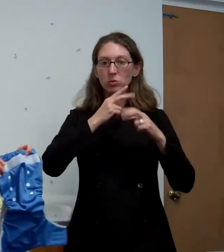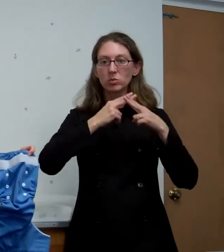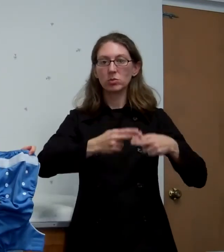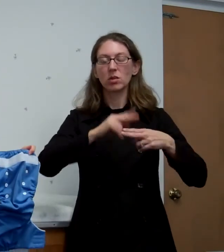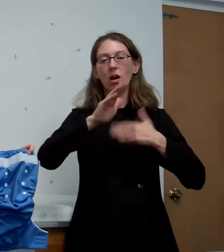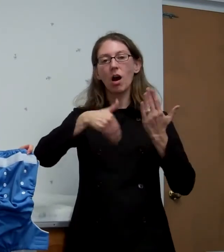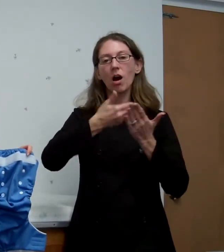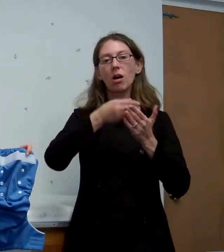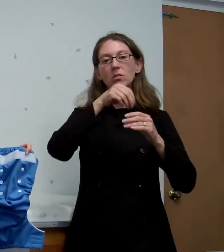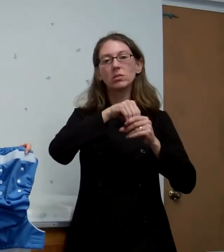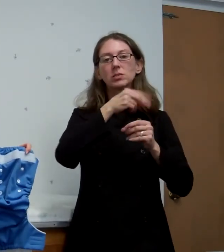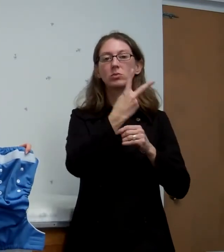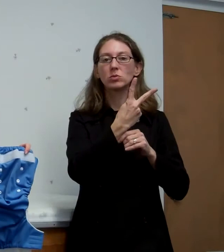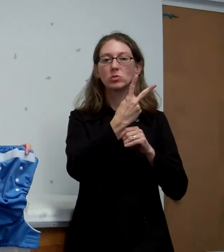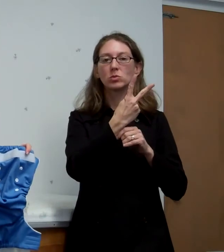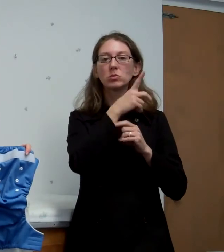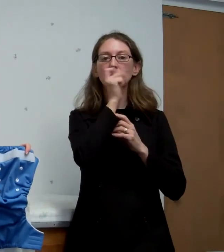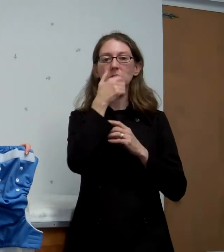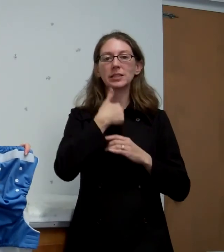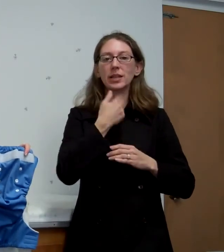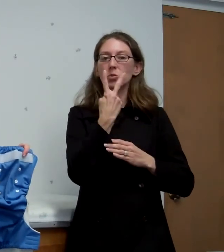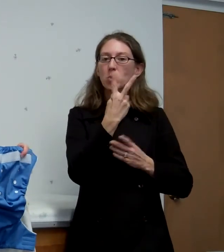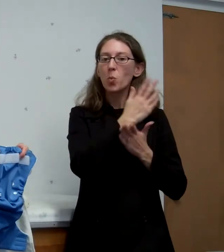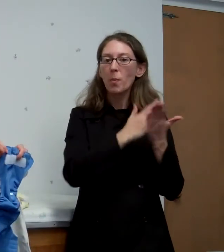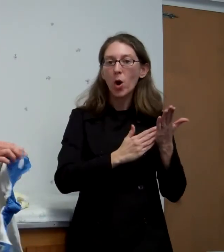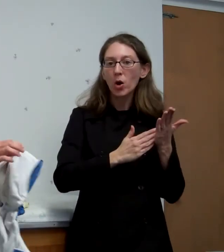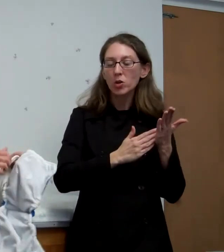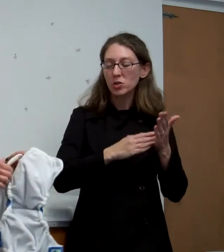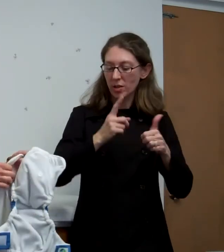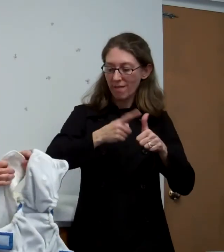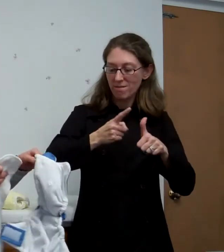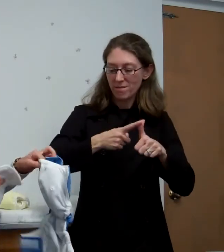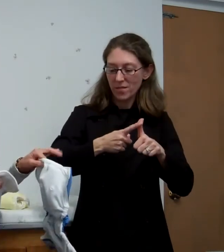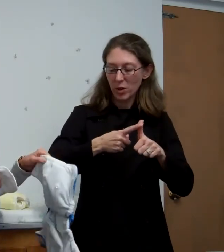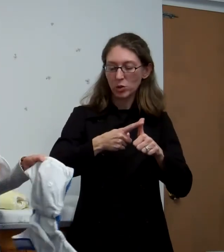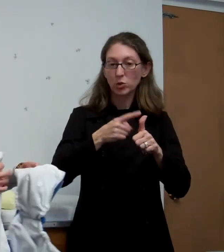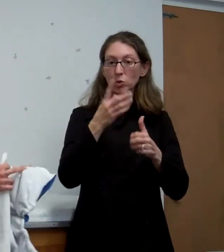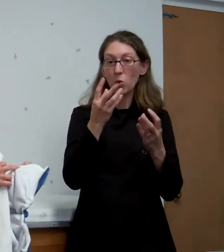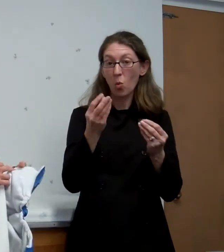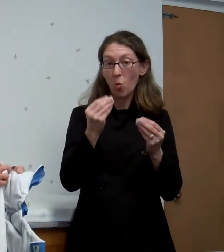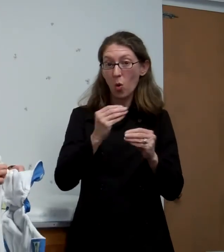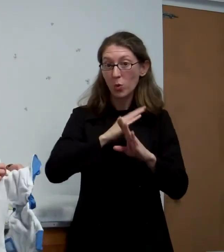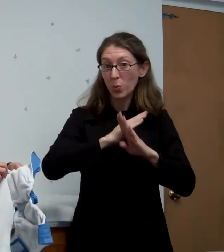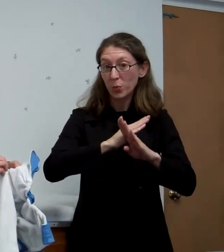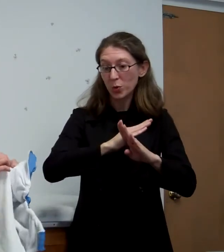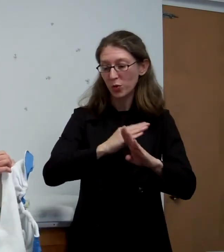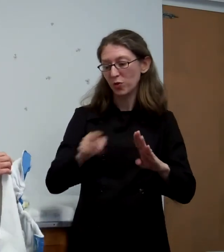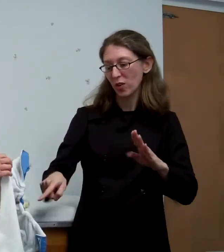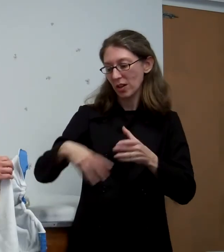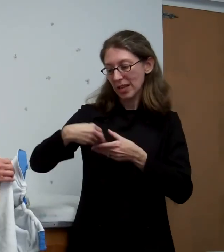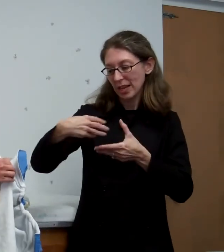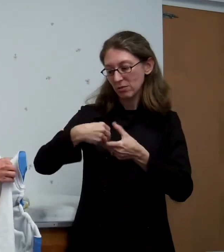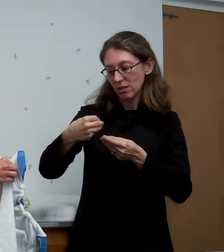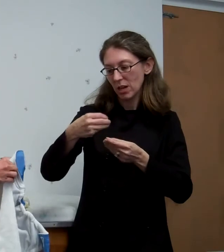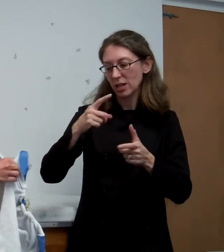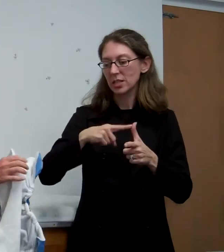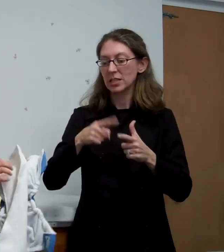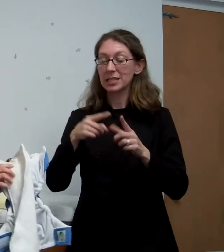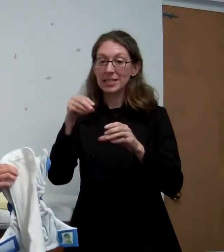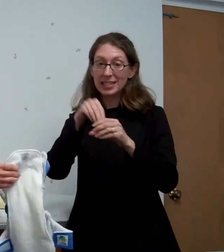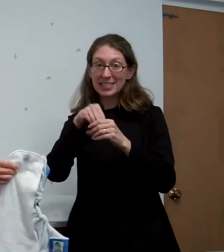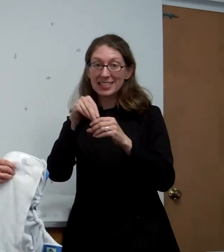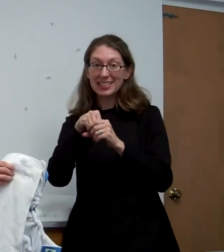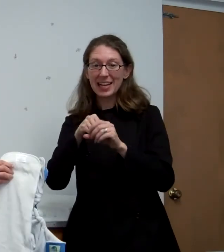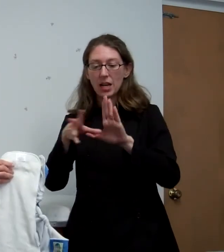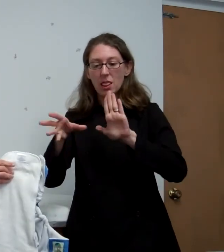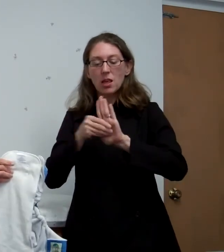An all-in-two is the waterproof layer with snaps on the inside